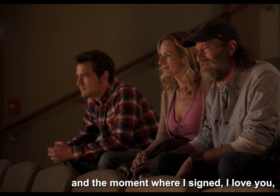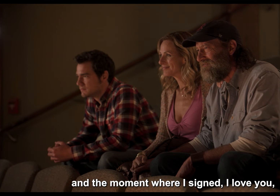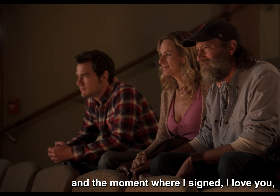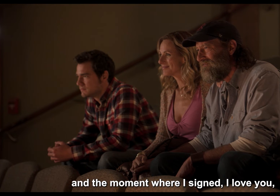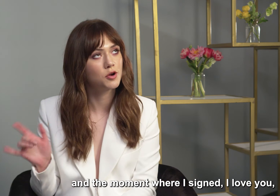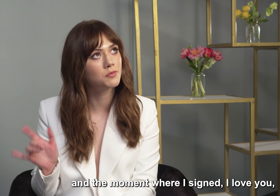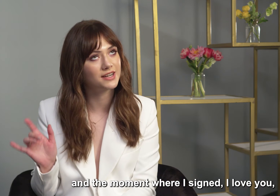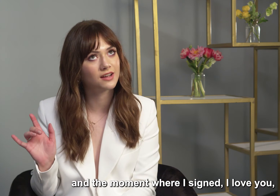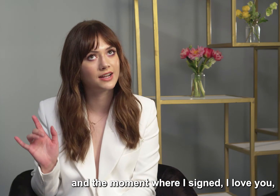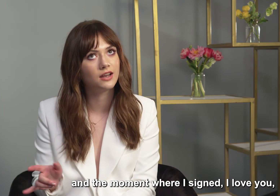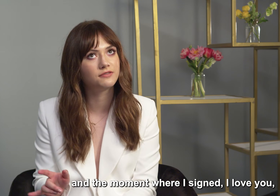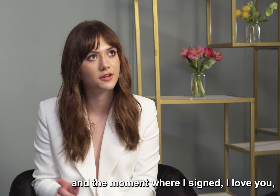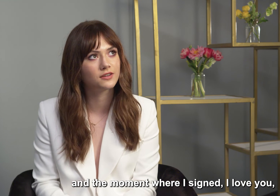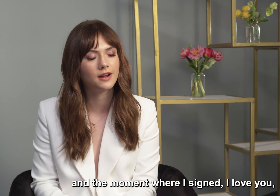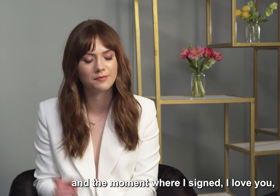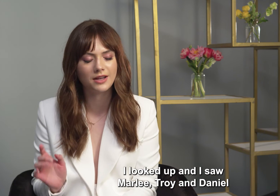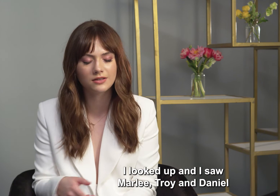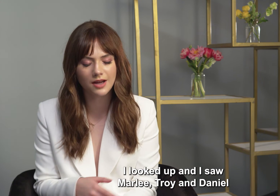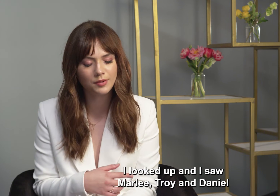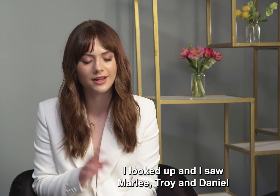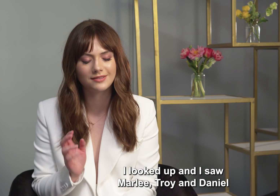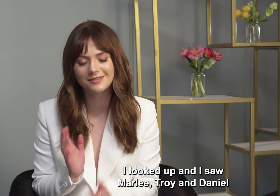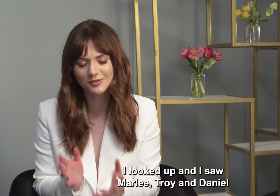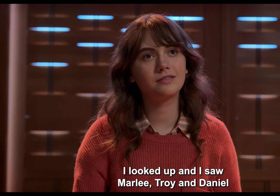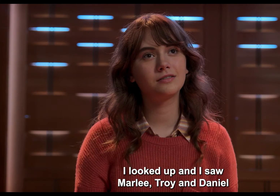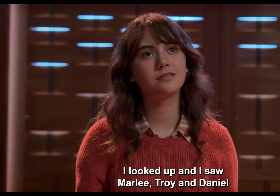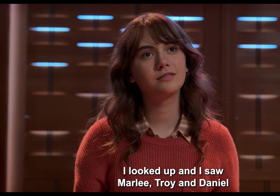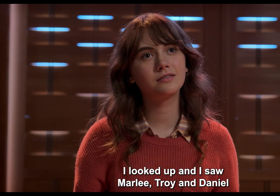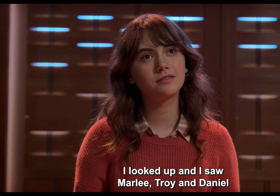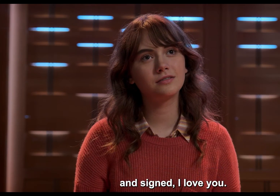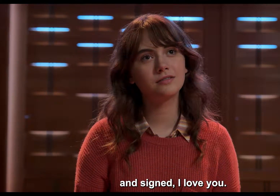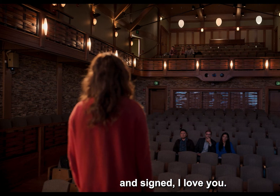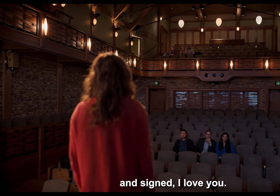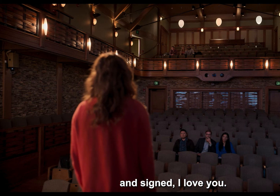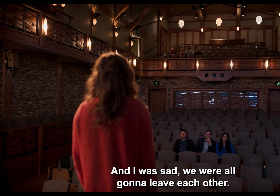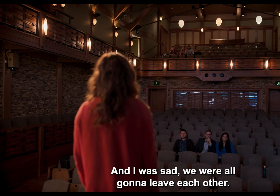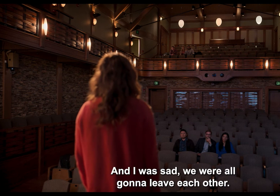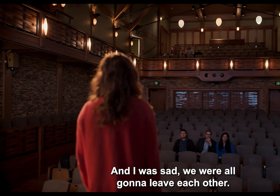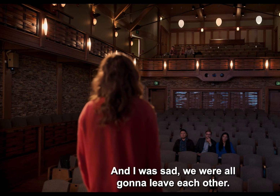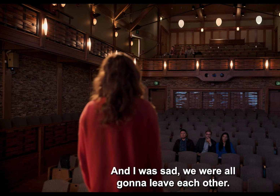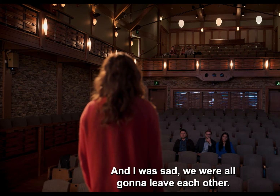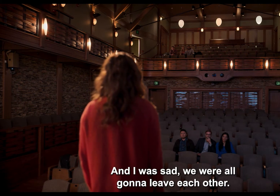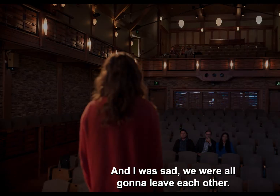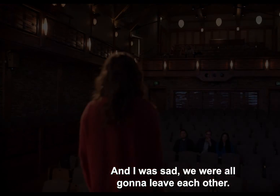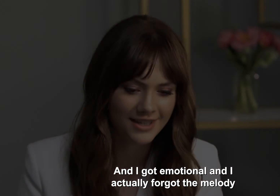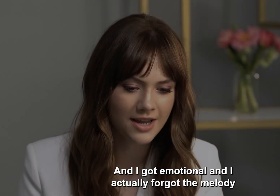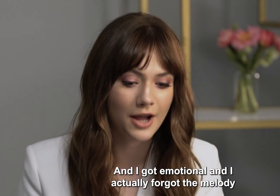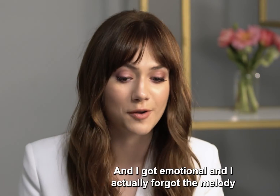And the moment where I sign, I love you, I looked up and I saw Marley, Troy and Daniel, and I signed, love you, and I was sad we were all going to leave each other. And I got